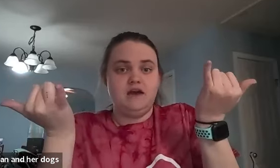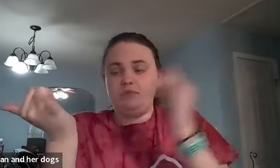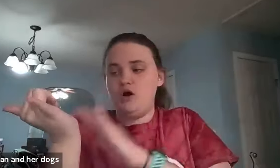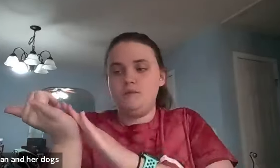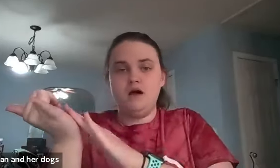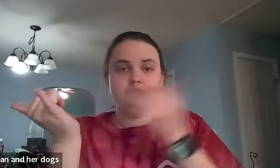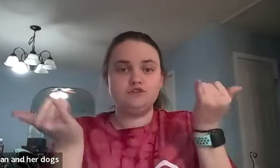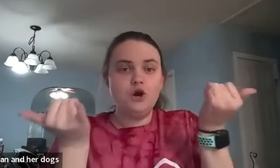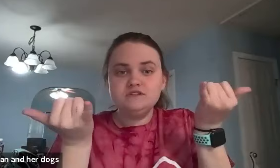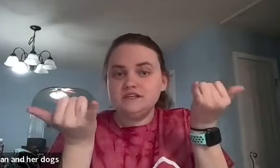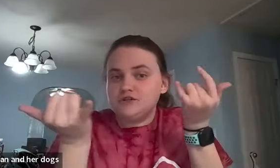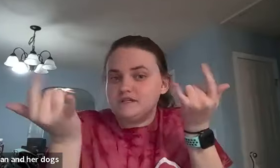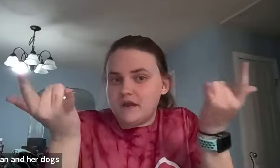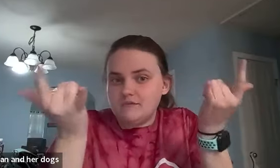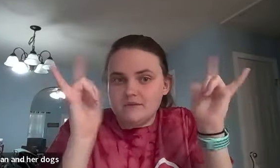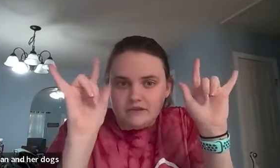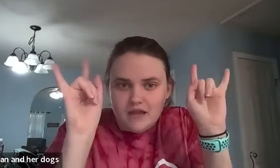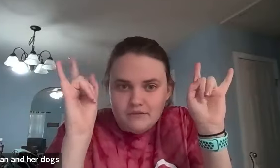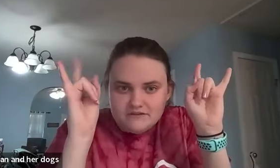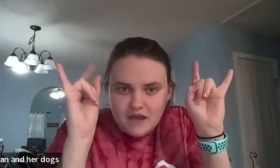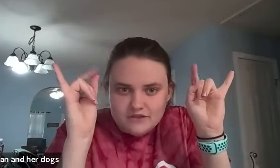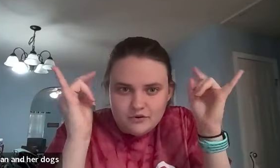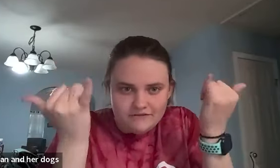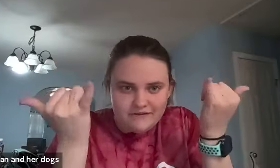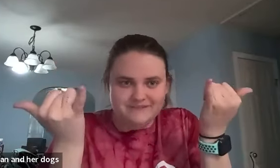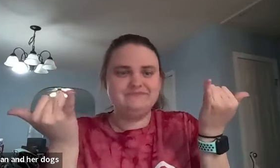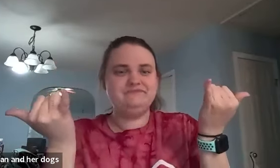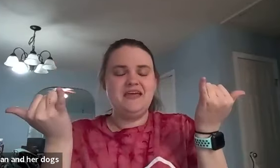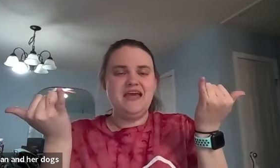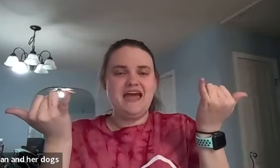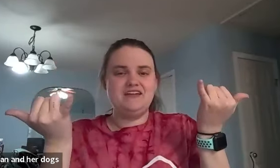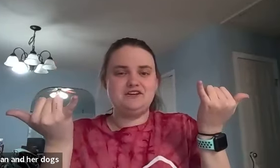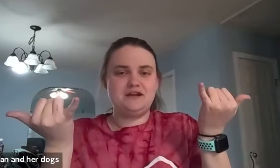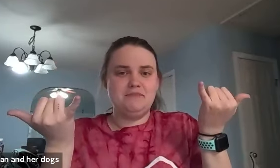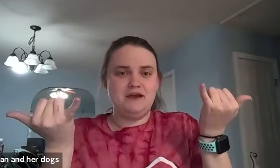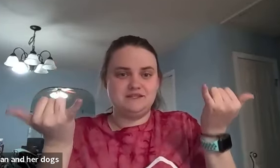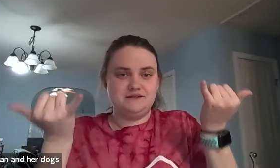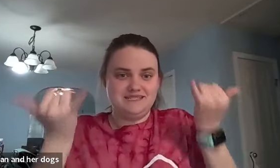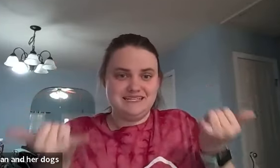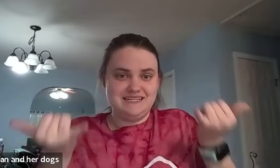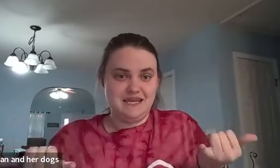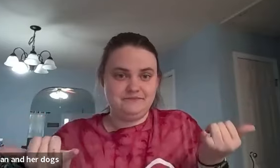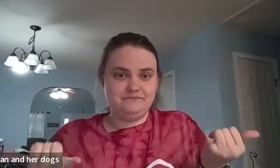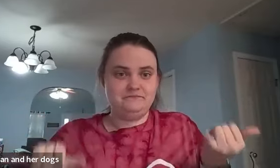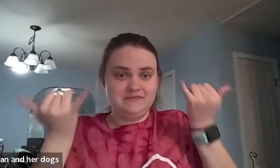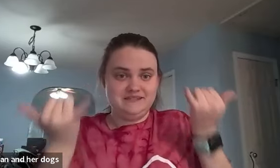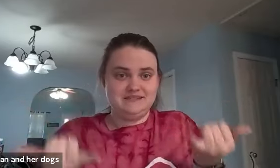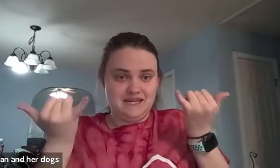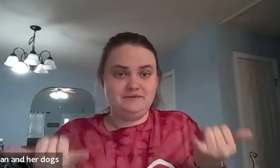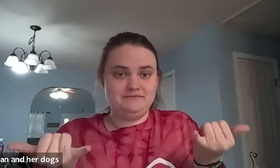it palm up. So you're almost like you're doing Spider-Man, but not with the pointer fingers. And then you're going to bounce them today.